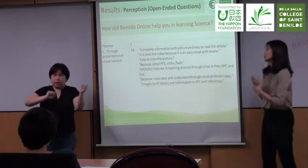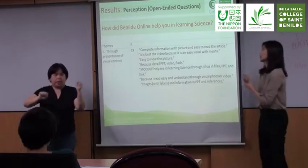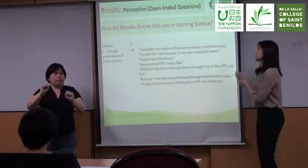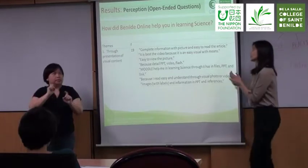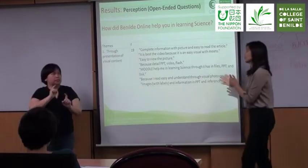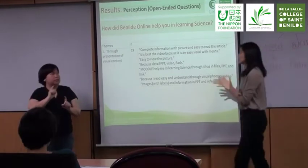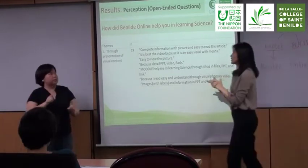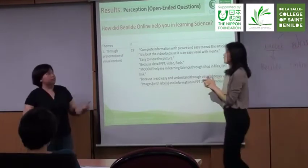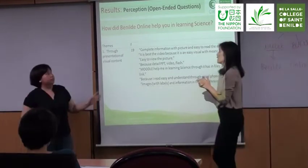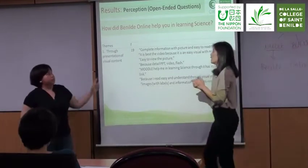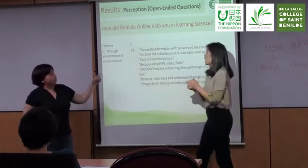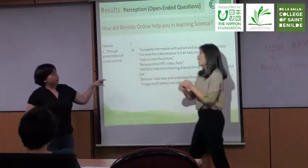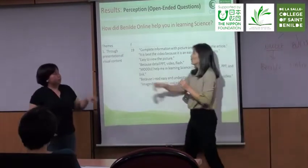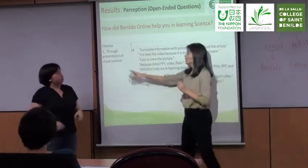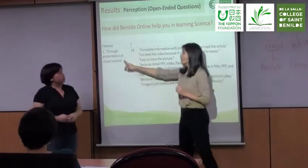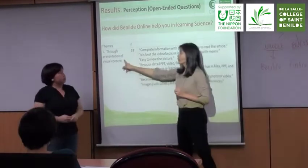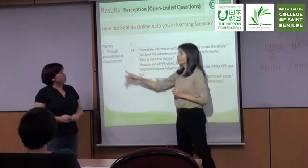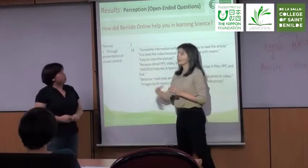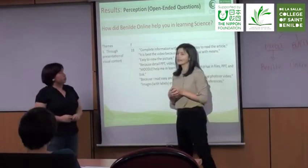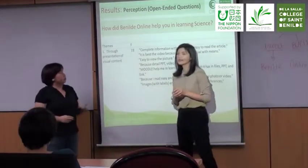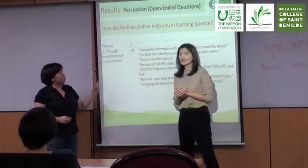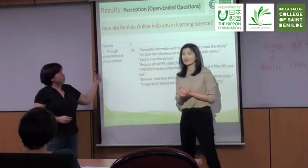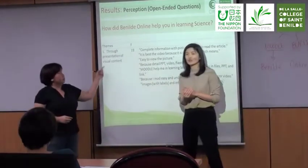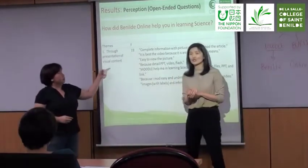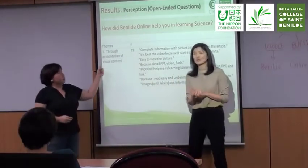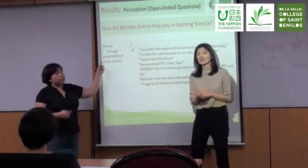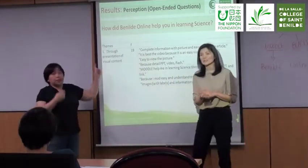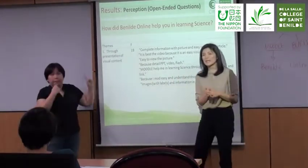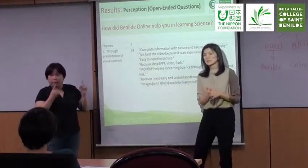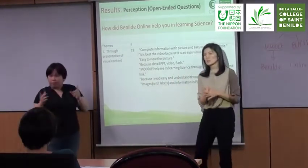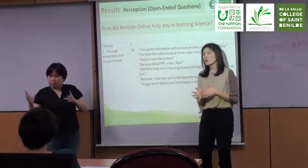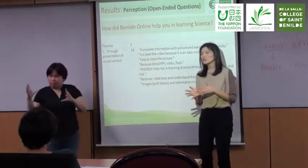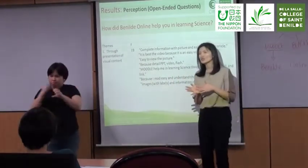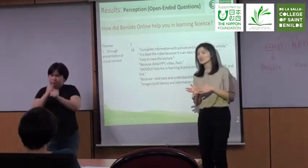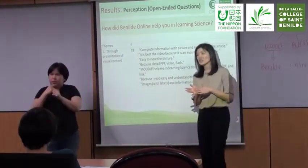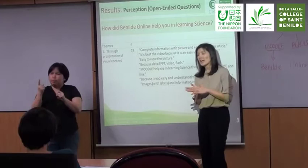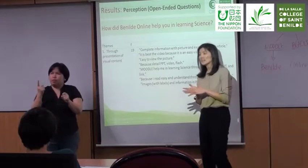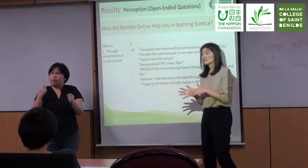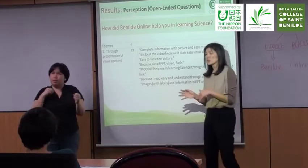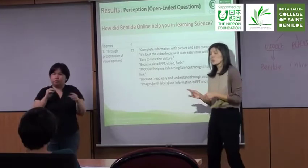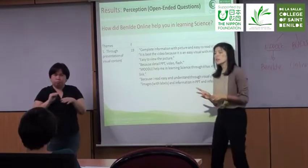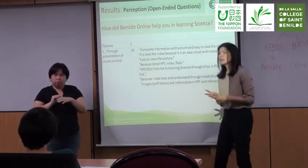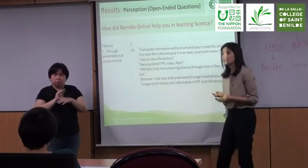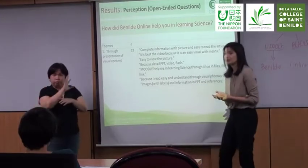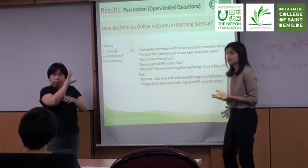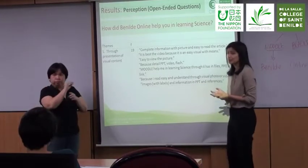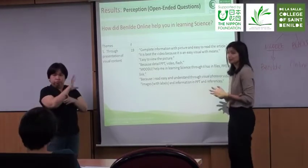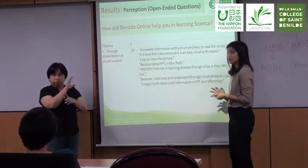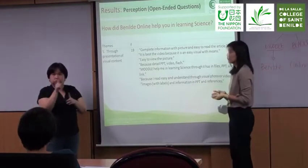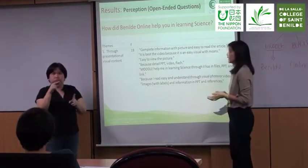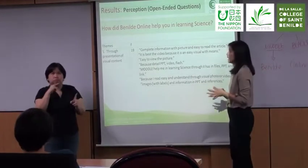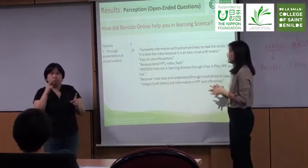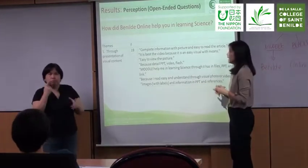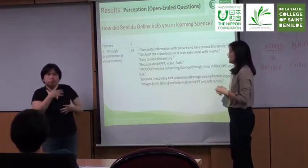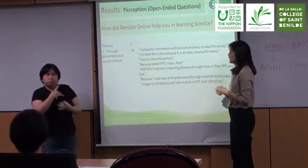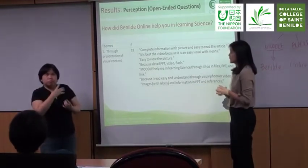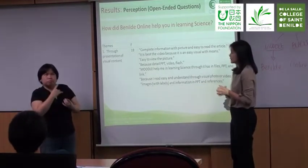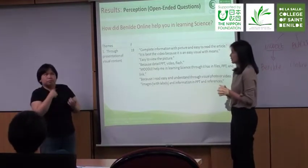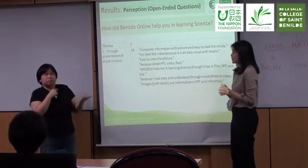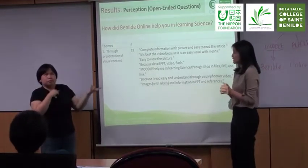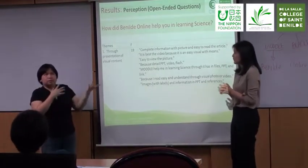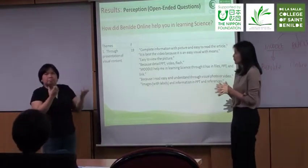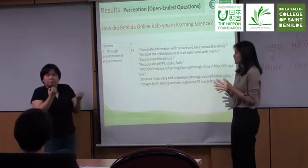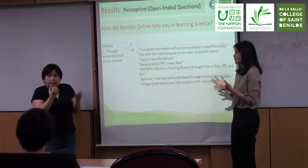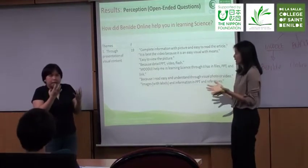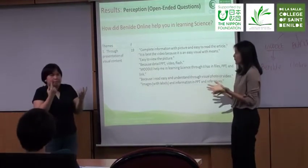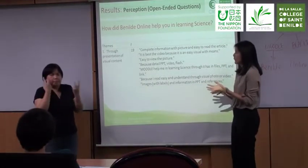the implications. First, through presentation of visual content. We all know that they're highly visual. Okay? And